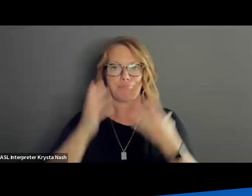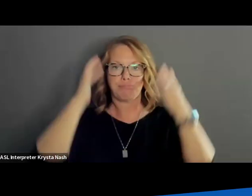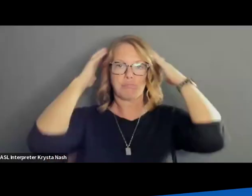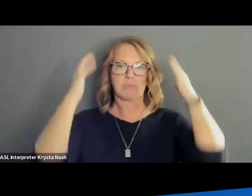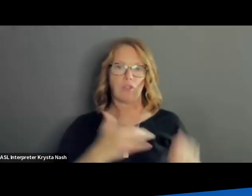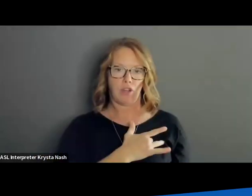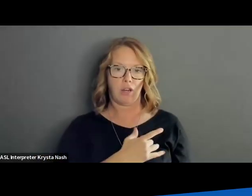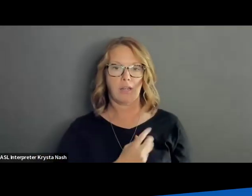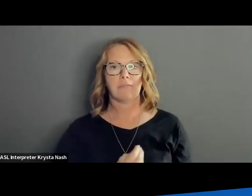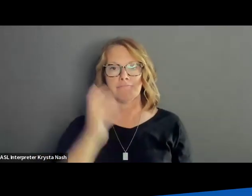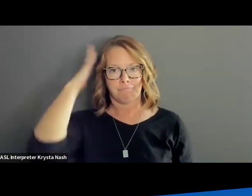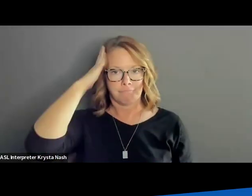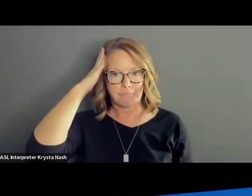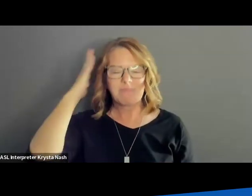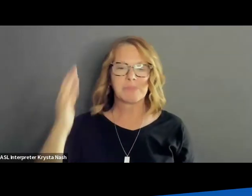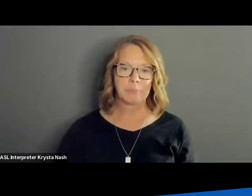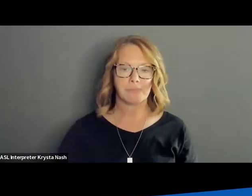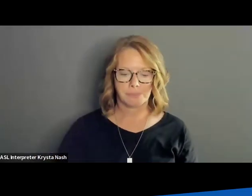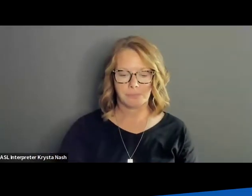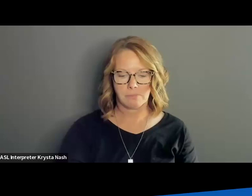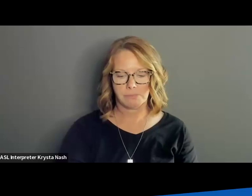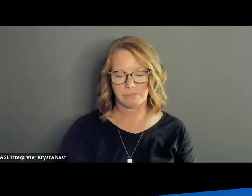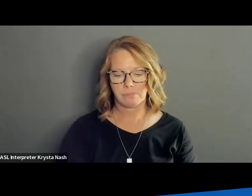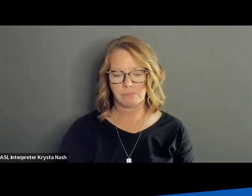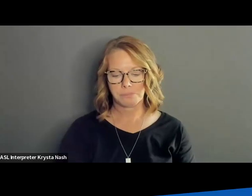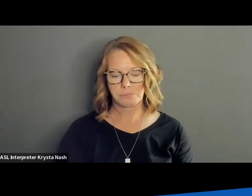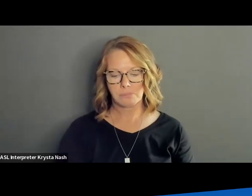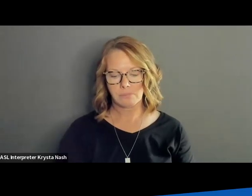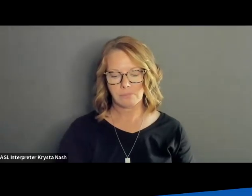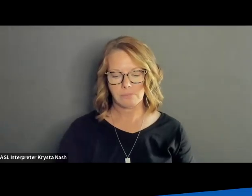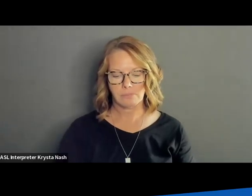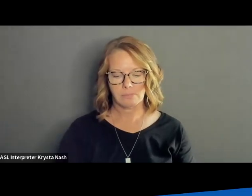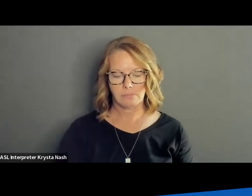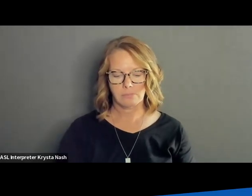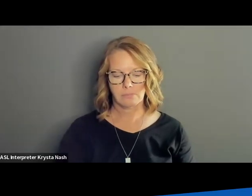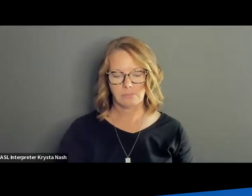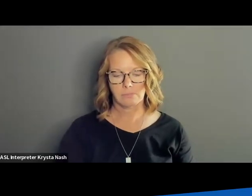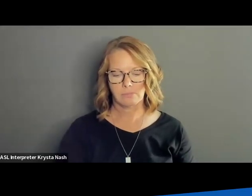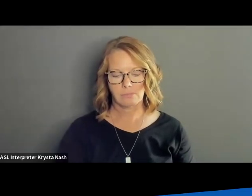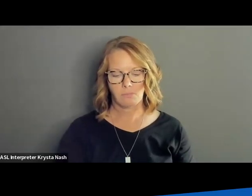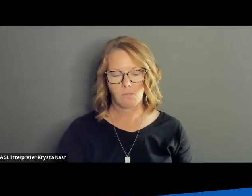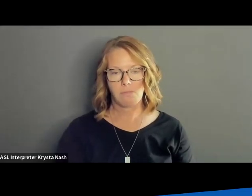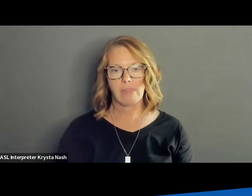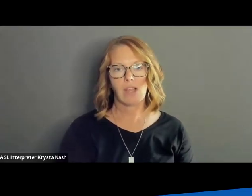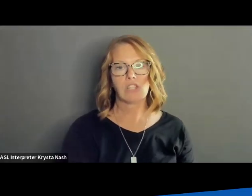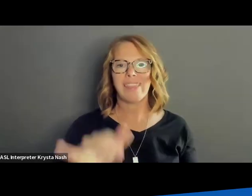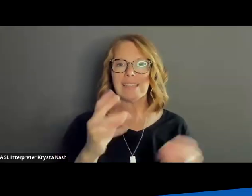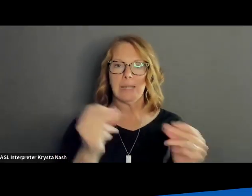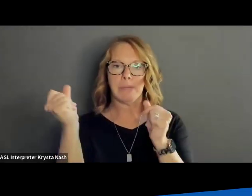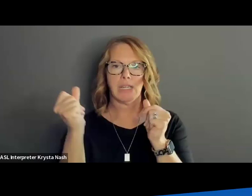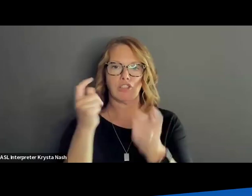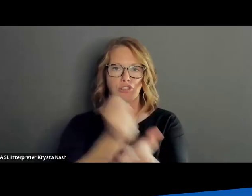heart, which will push it up to the top to the head. So that helps resolve that. So those are the immediate treatments for